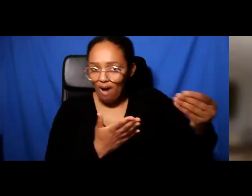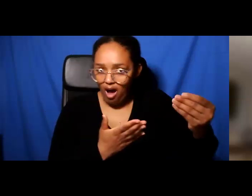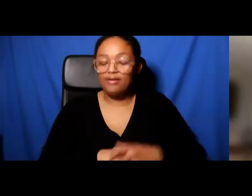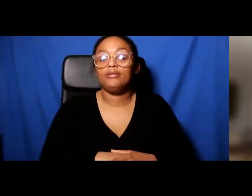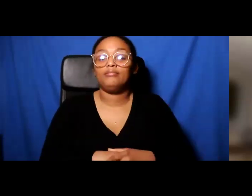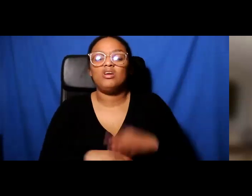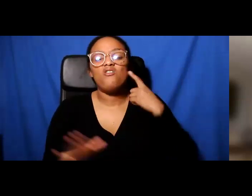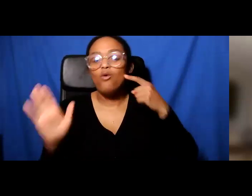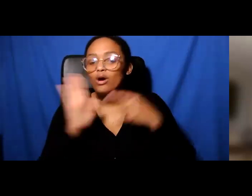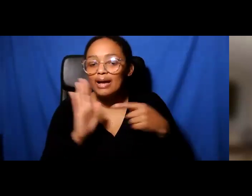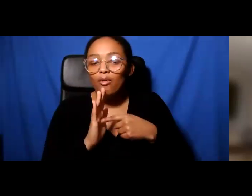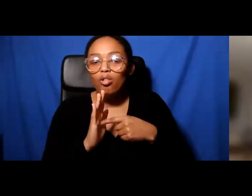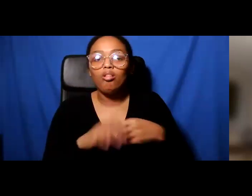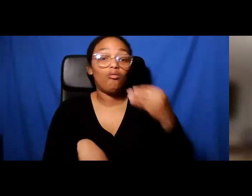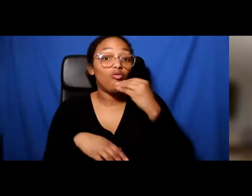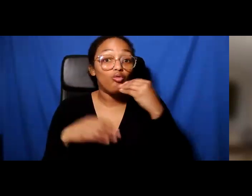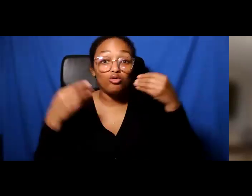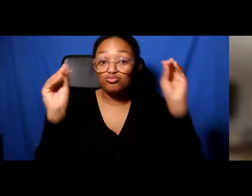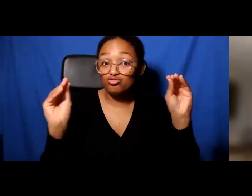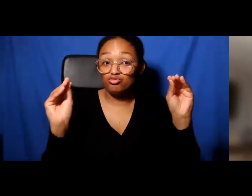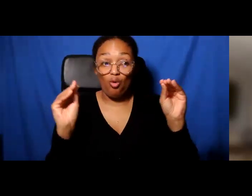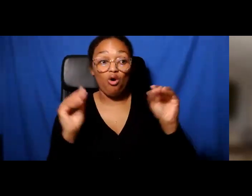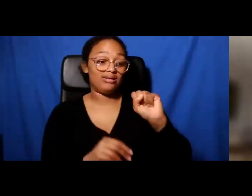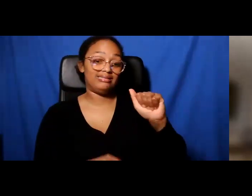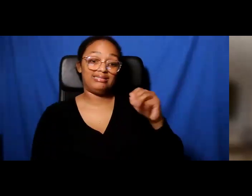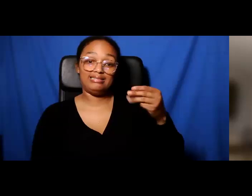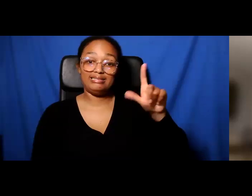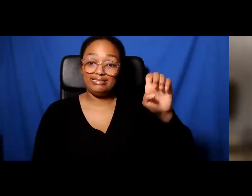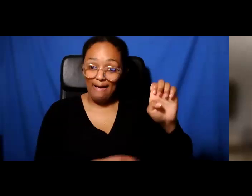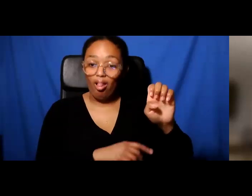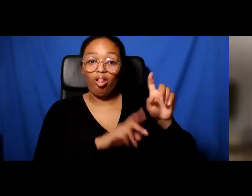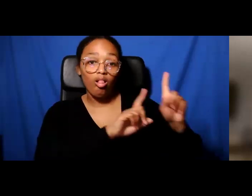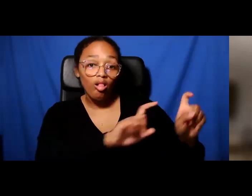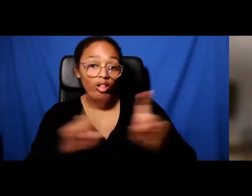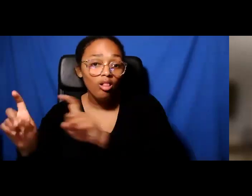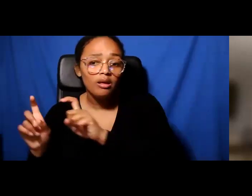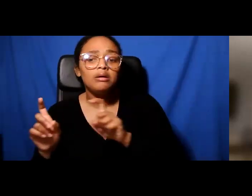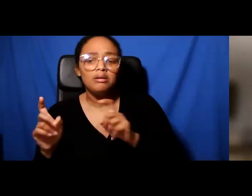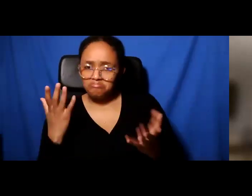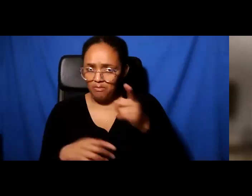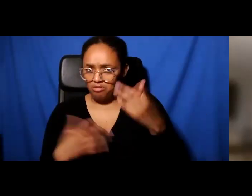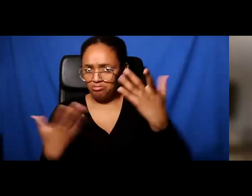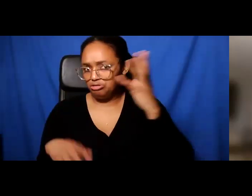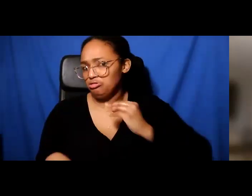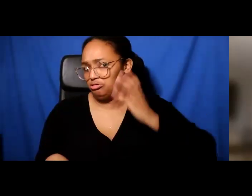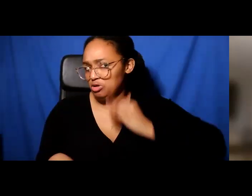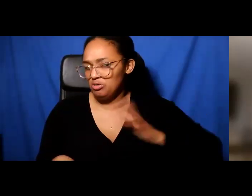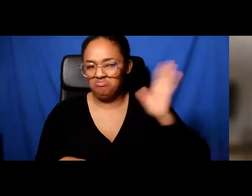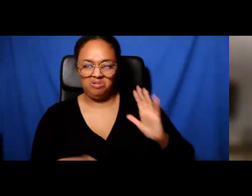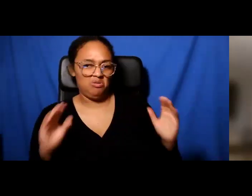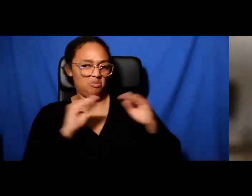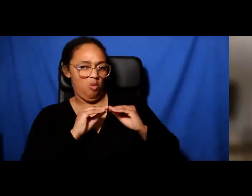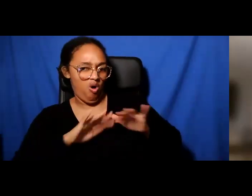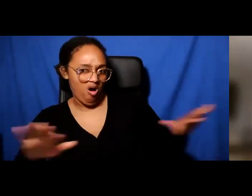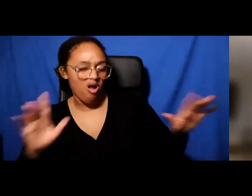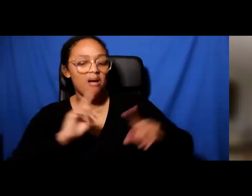store sampling. We've all been in a grocery store. I don't know if they do it to this day, but we've been in a grocery store before where we smelt something cooking, and